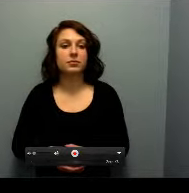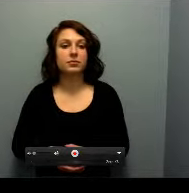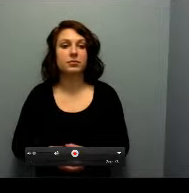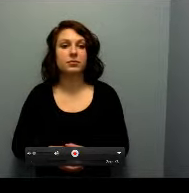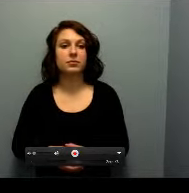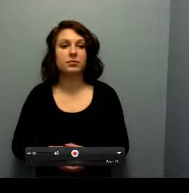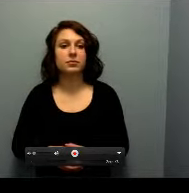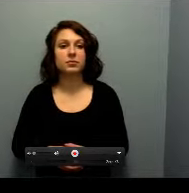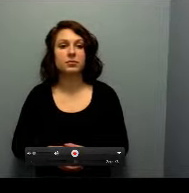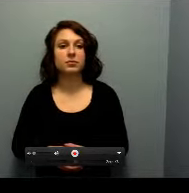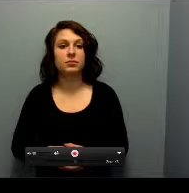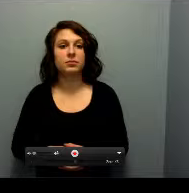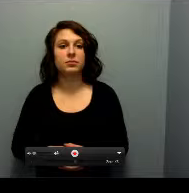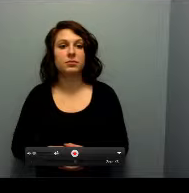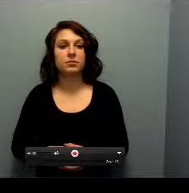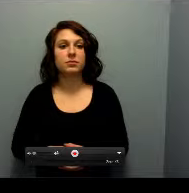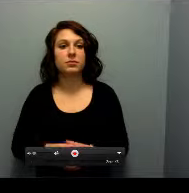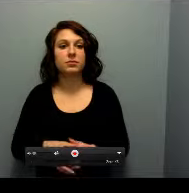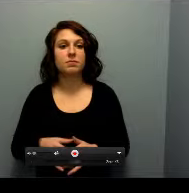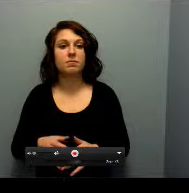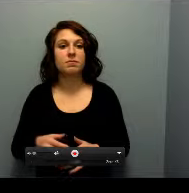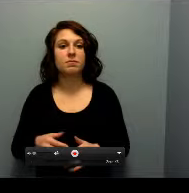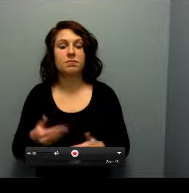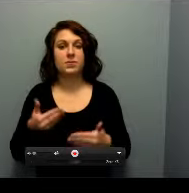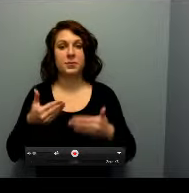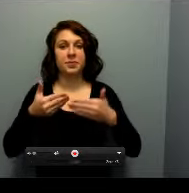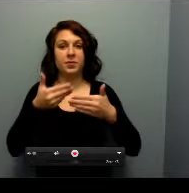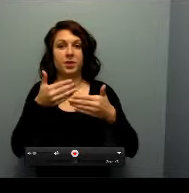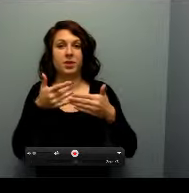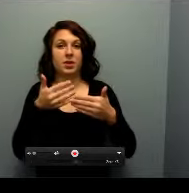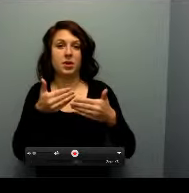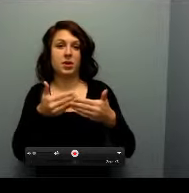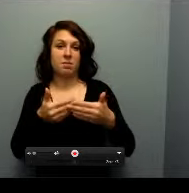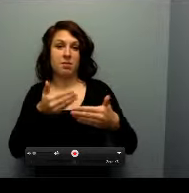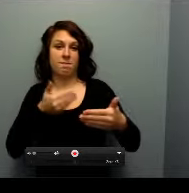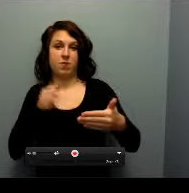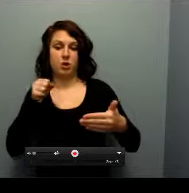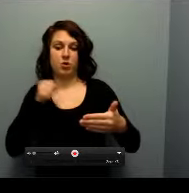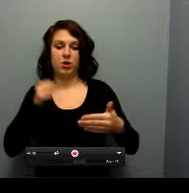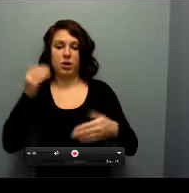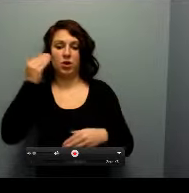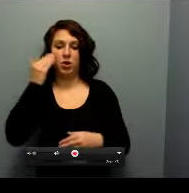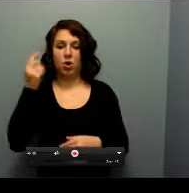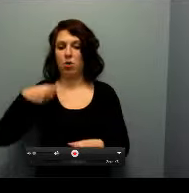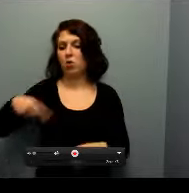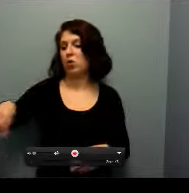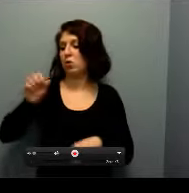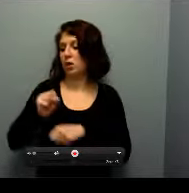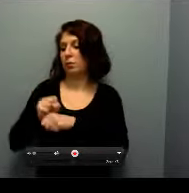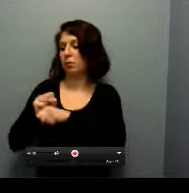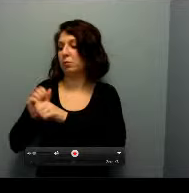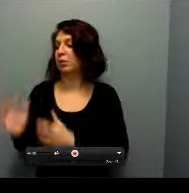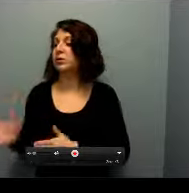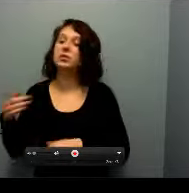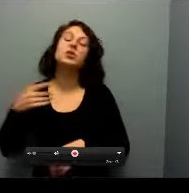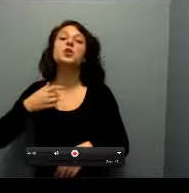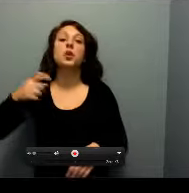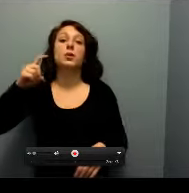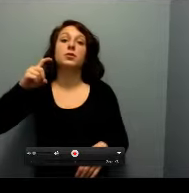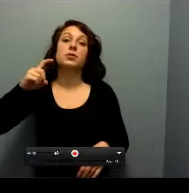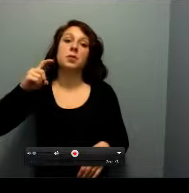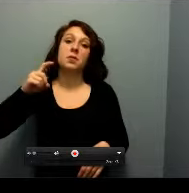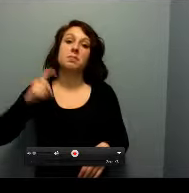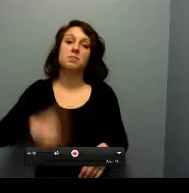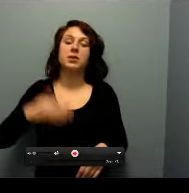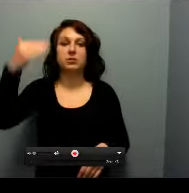Okay, we're basically, before you can know your employees, you have to know yourself.